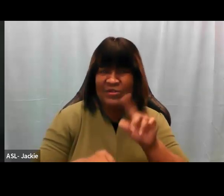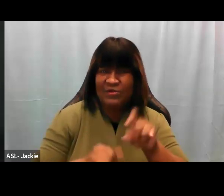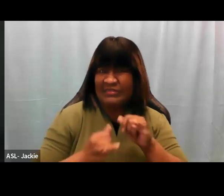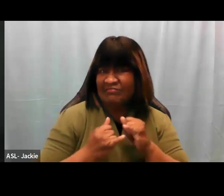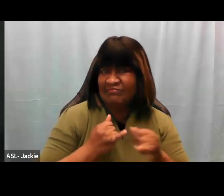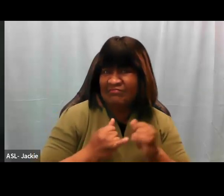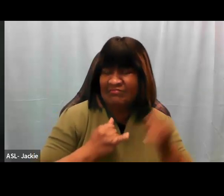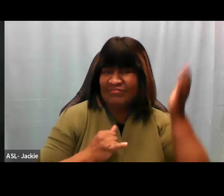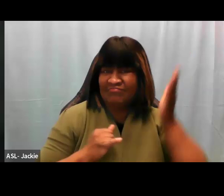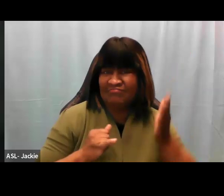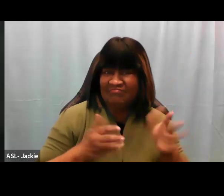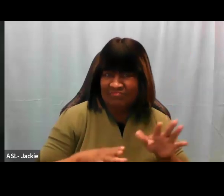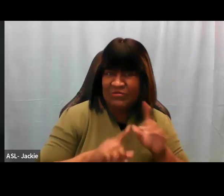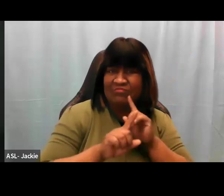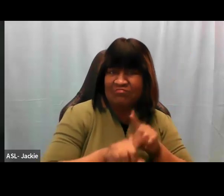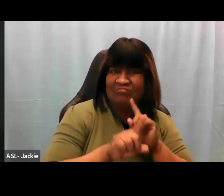of the webinar.